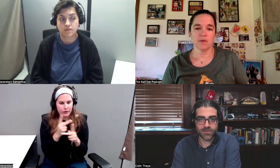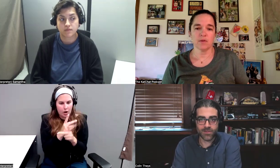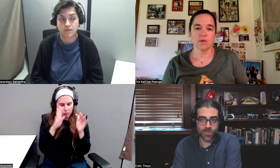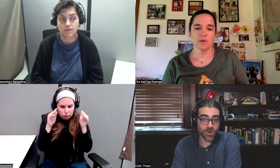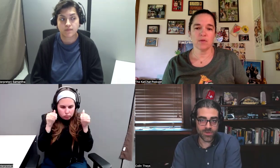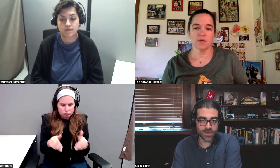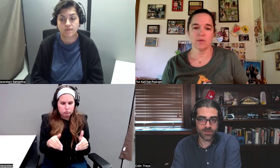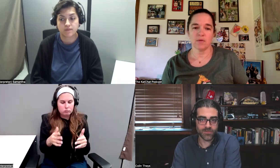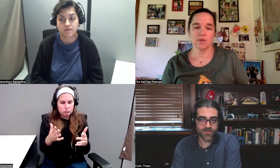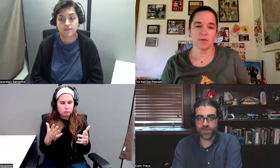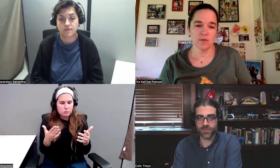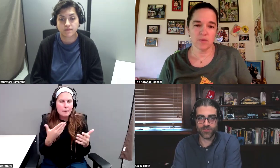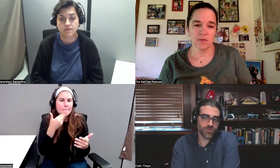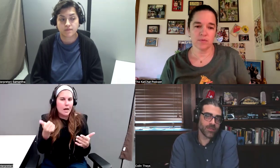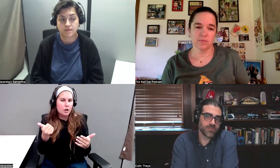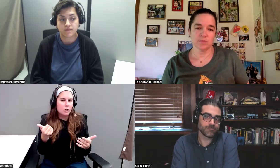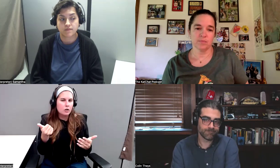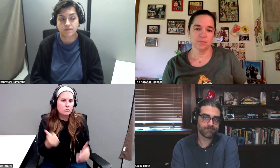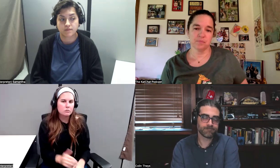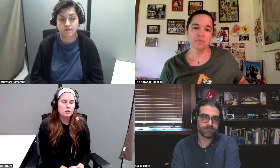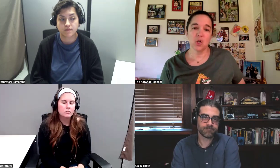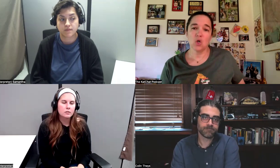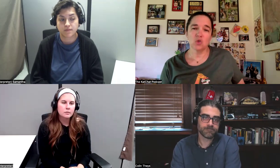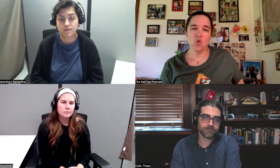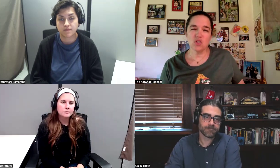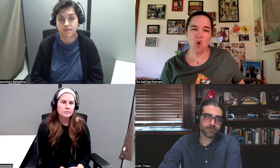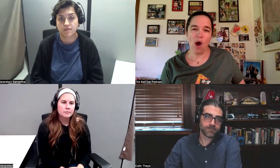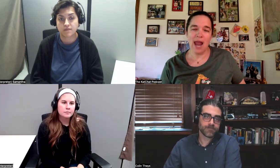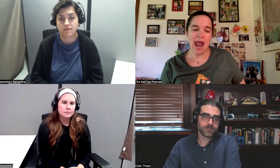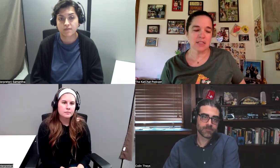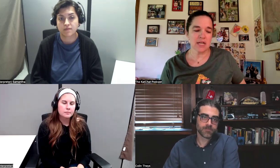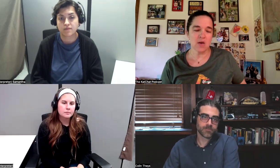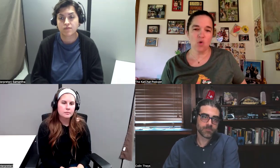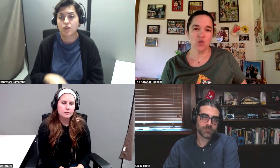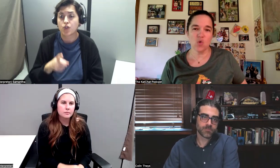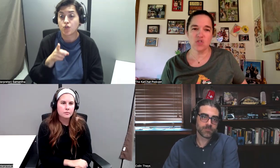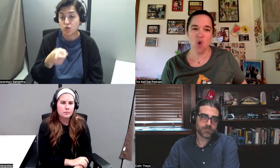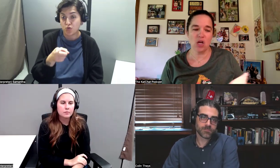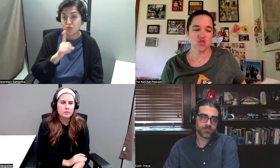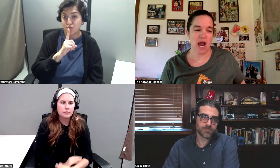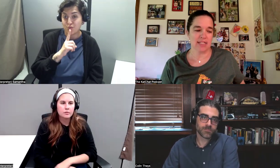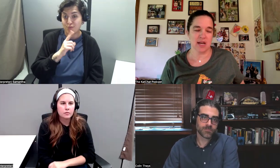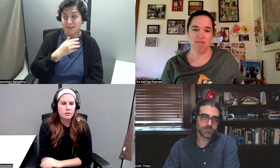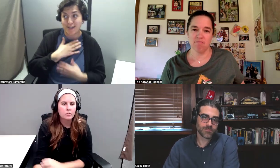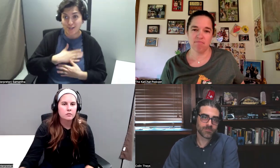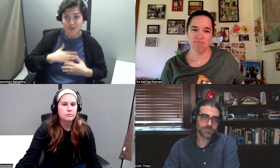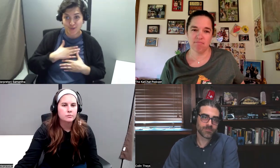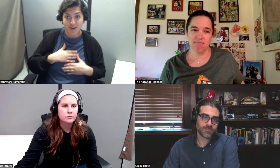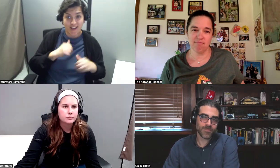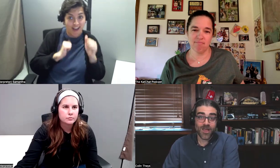pay, the more you can focus on the strengths. Do you enjoy acting or do you enjoy